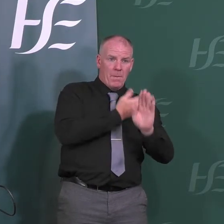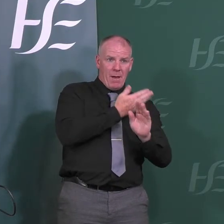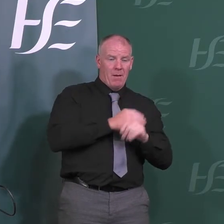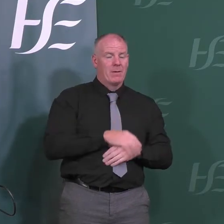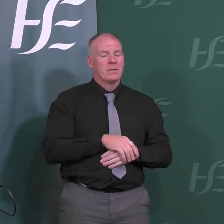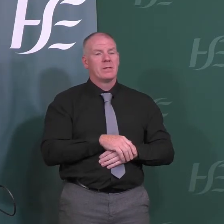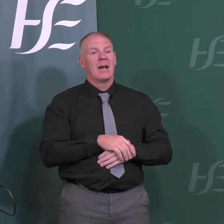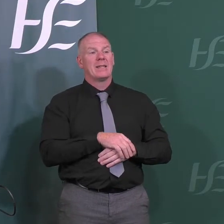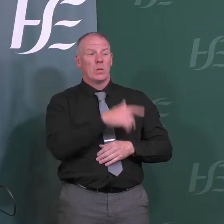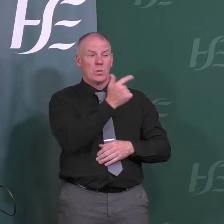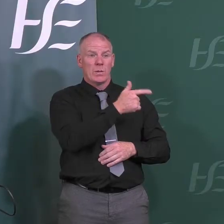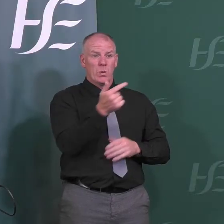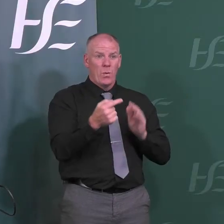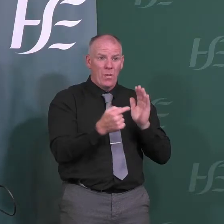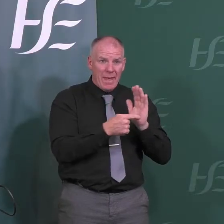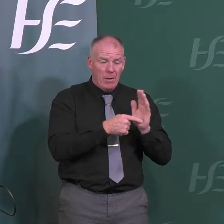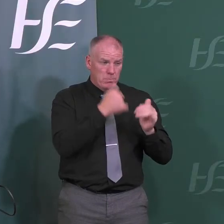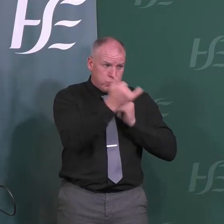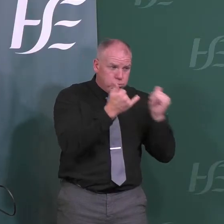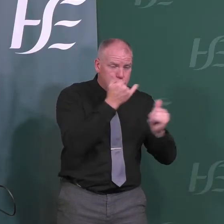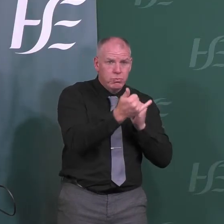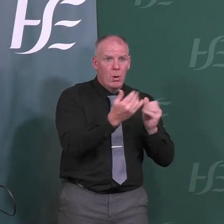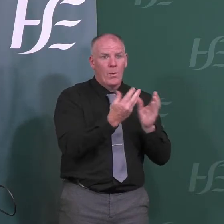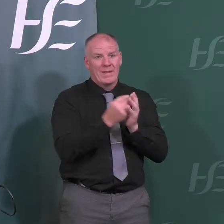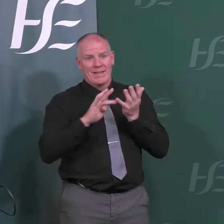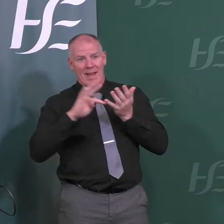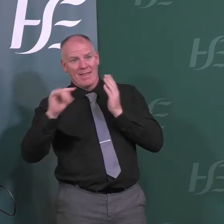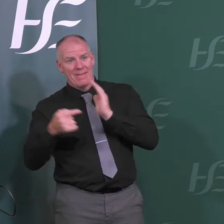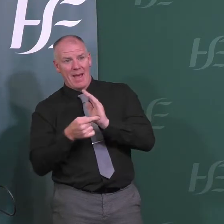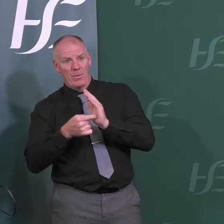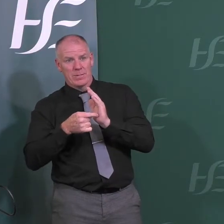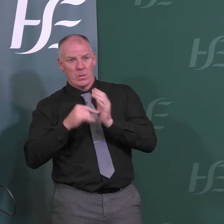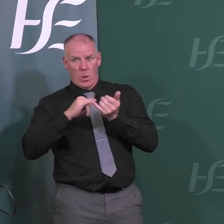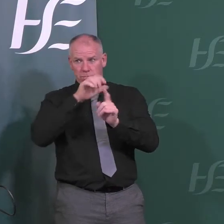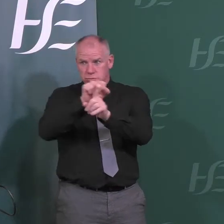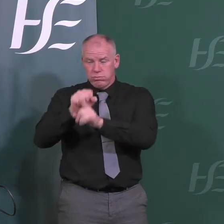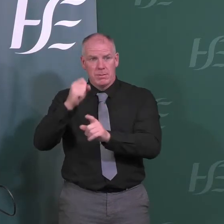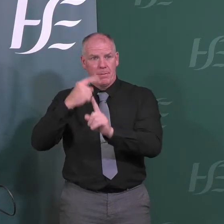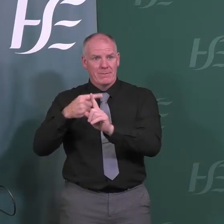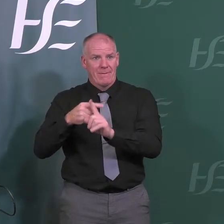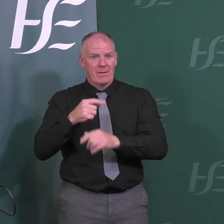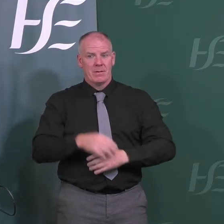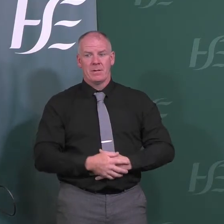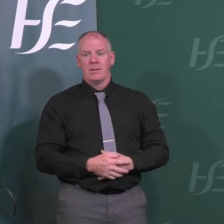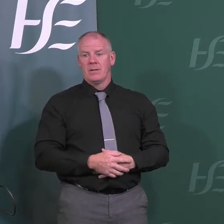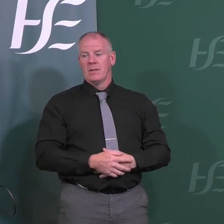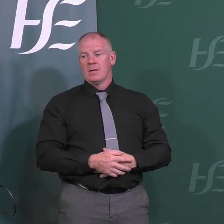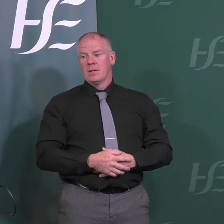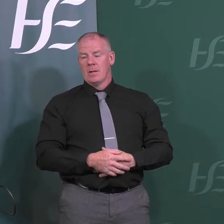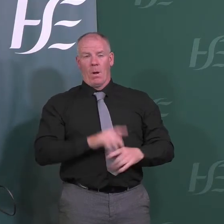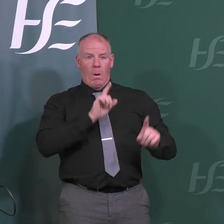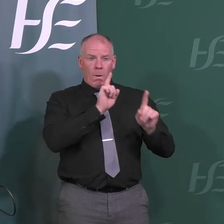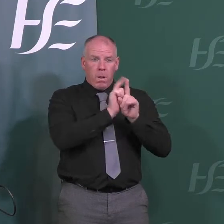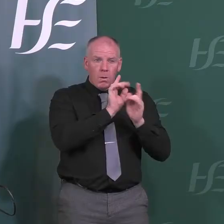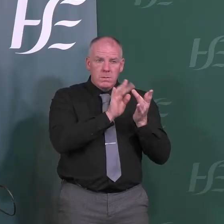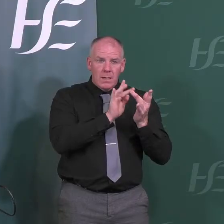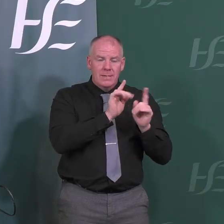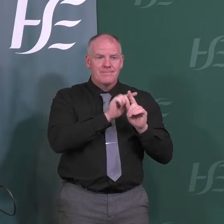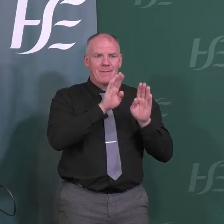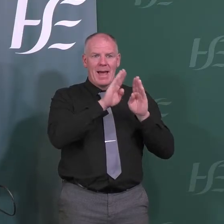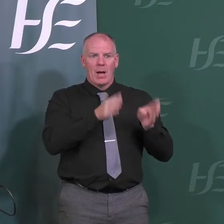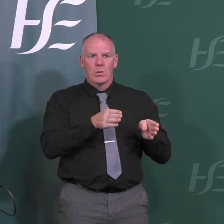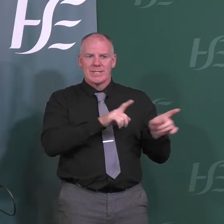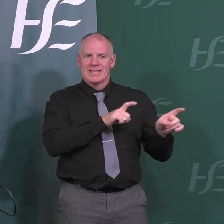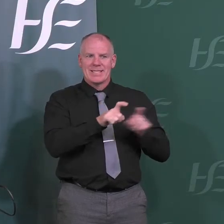were contacted by us and 9,000 cases. When we look at close contacts, household